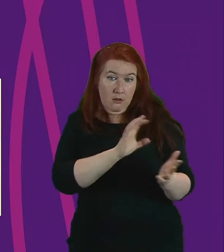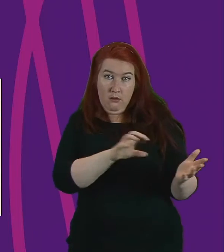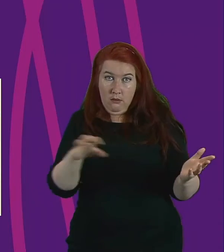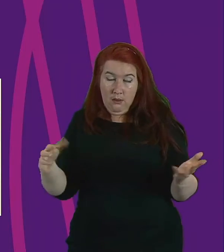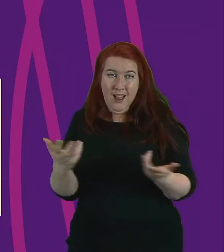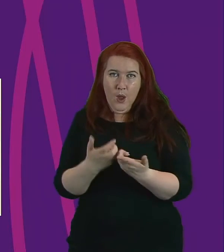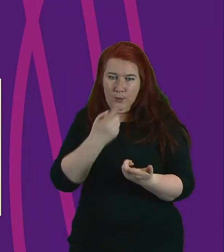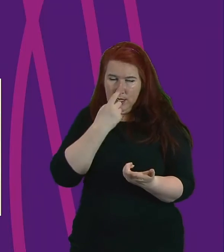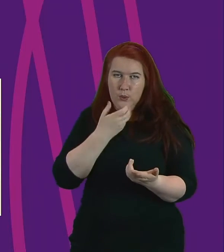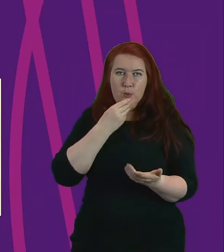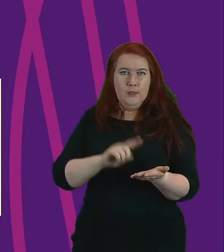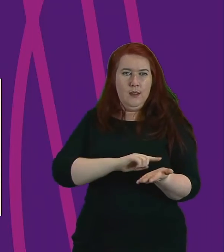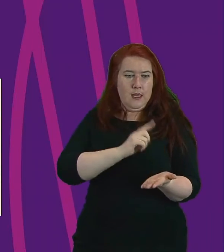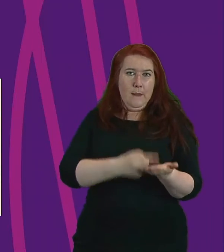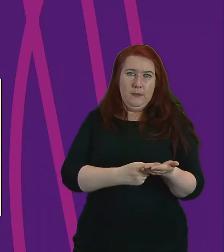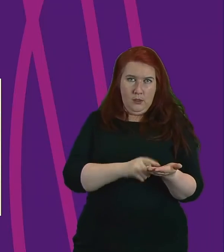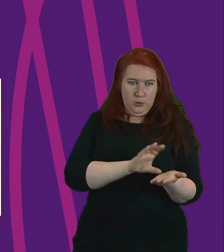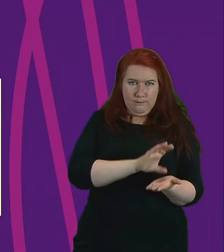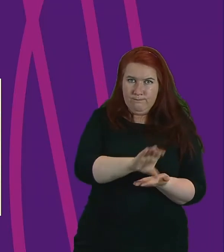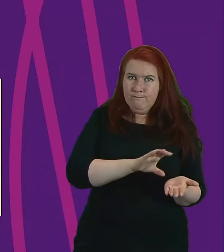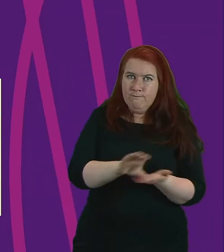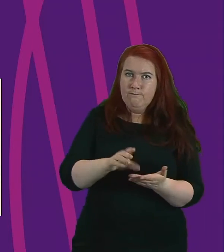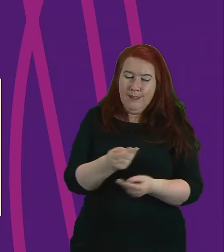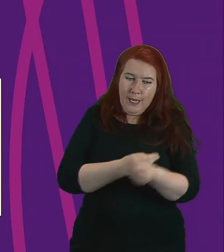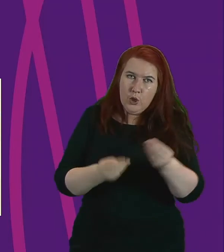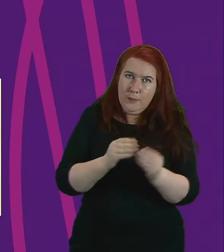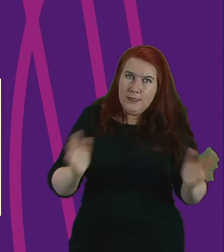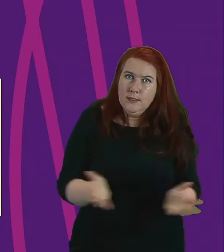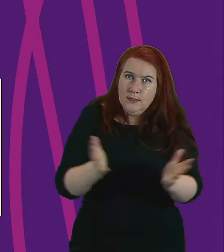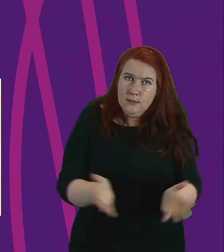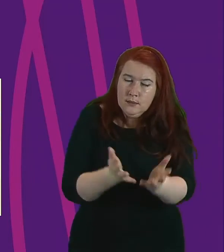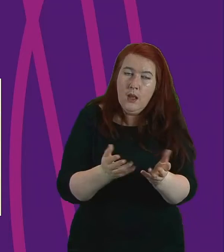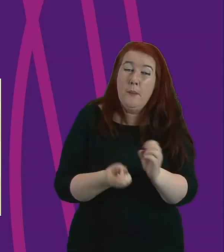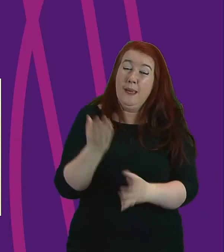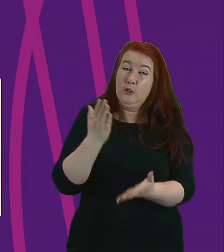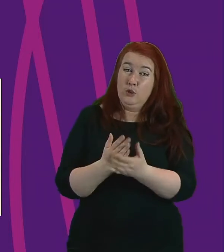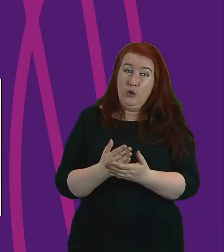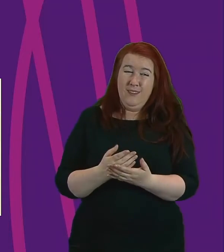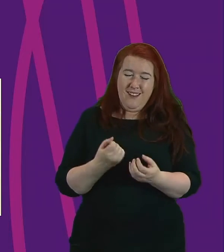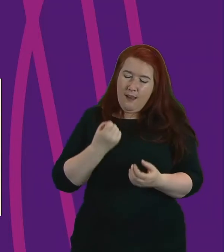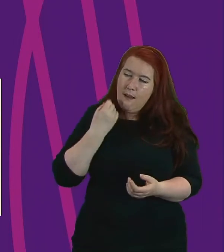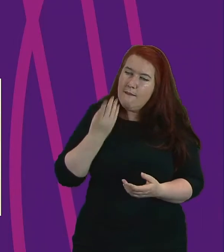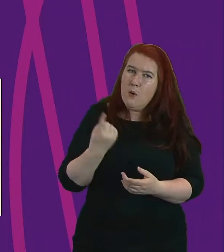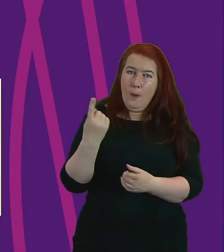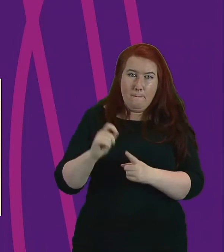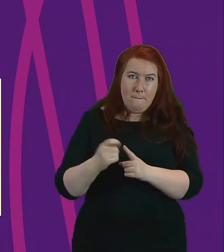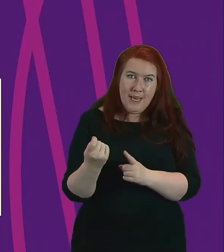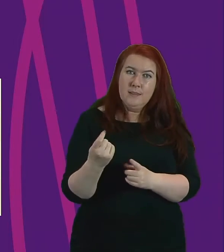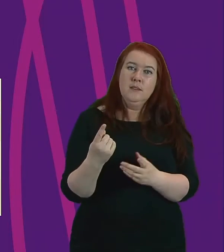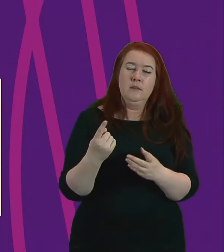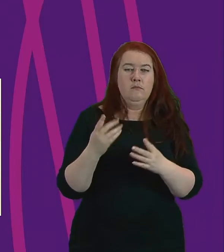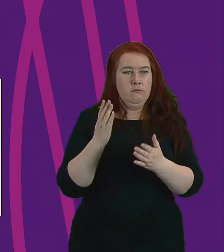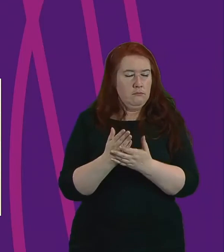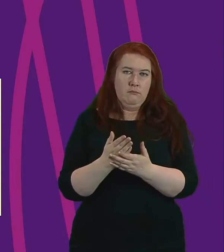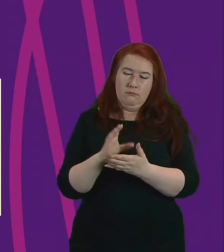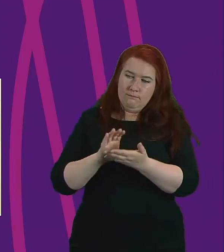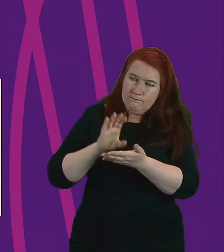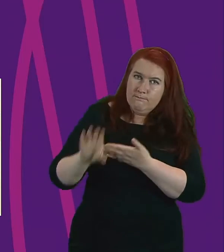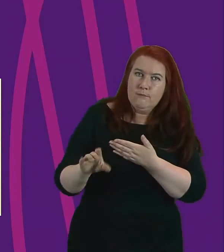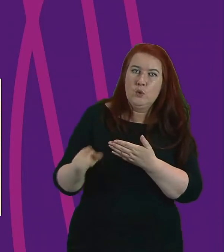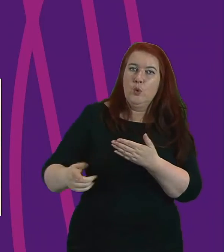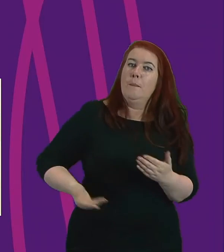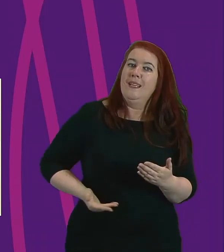with an economic stimulus, and how we ensure that every penny is invested in businesses that have been hard